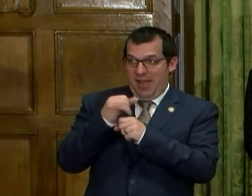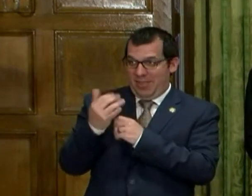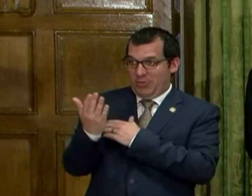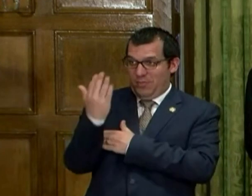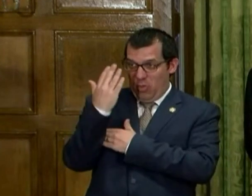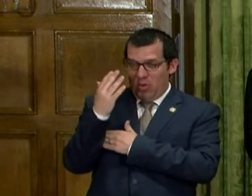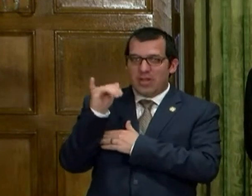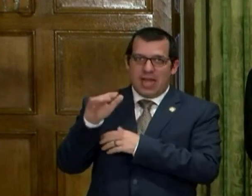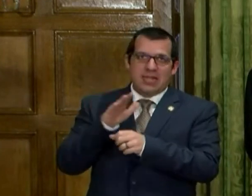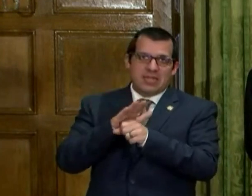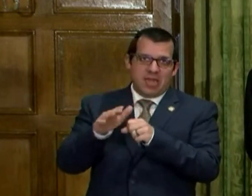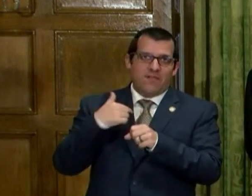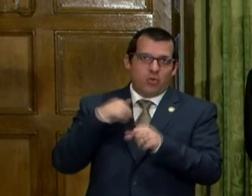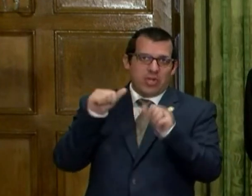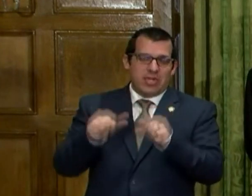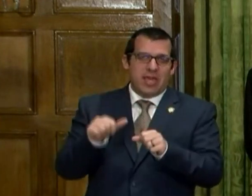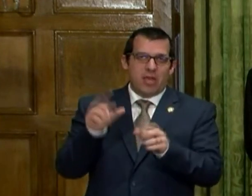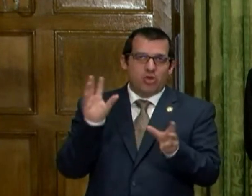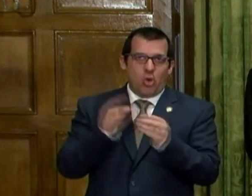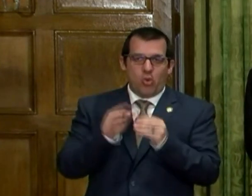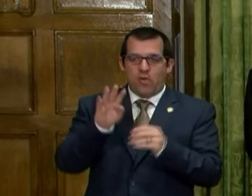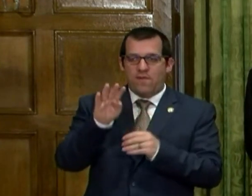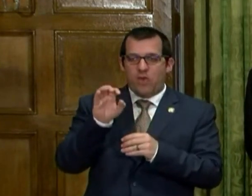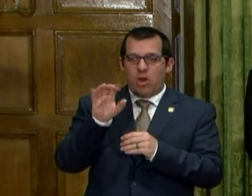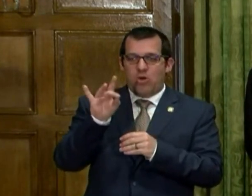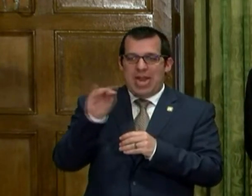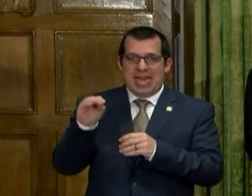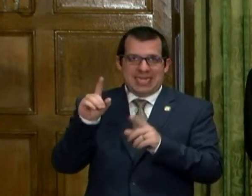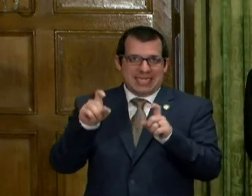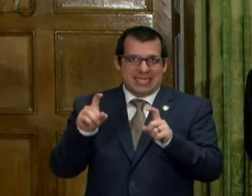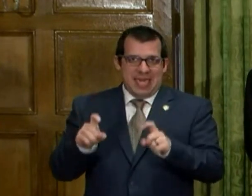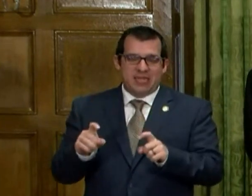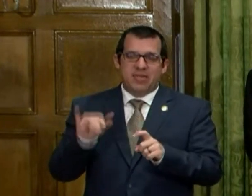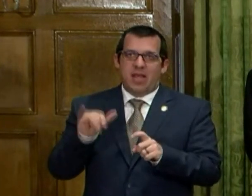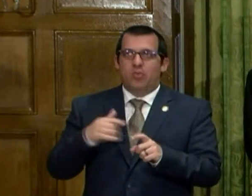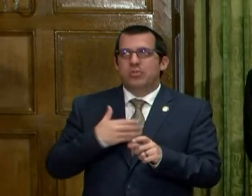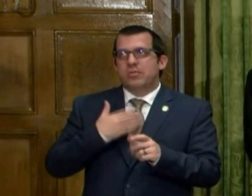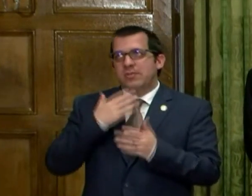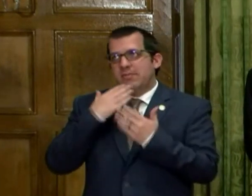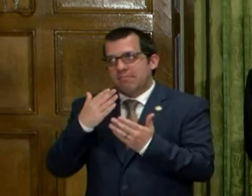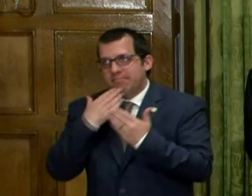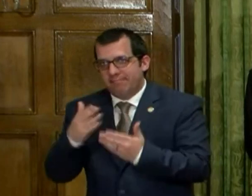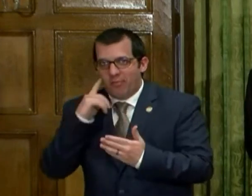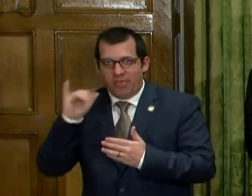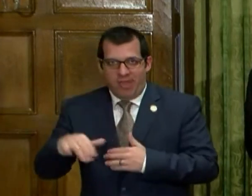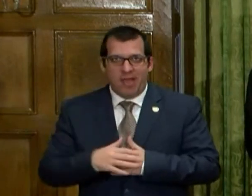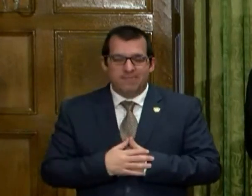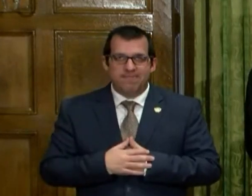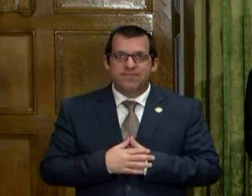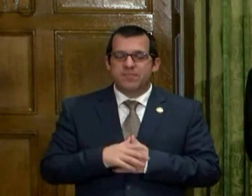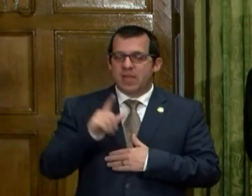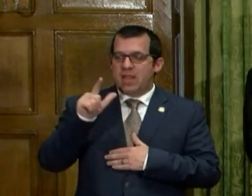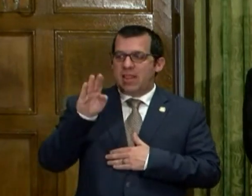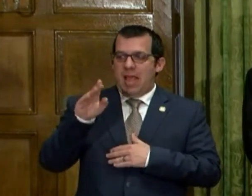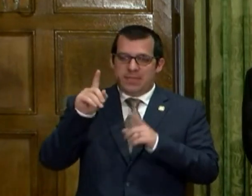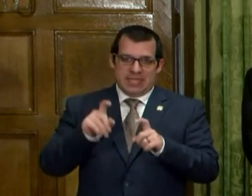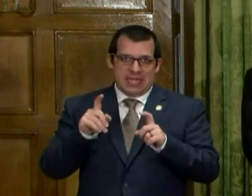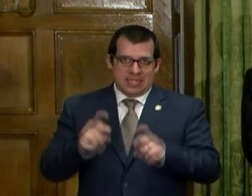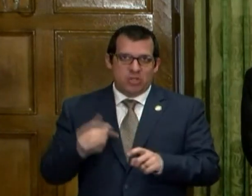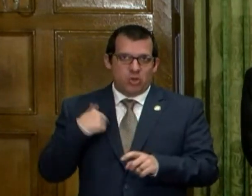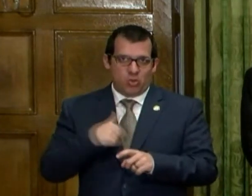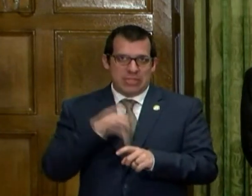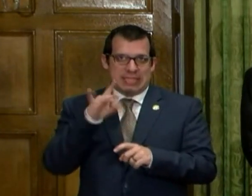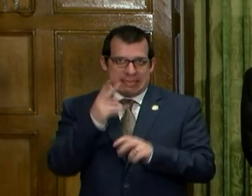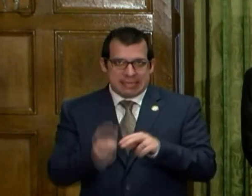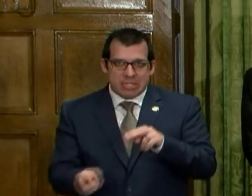That's enough for us to do 480 of those tests, so that was very, very welcome. In terms of our lab testing, we have been able to